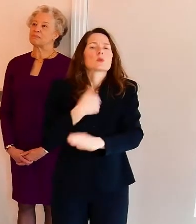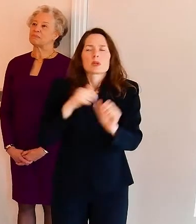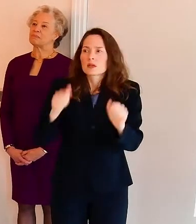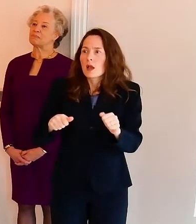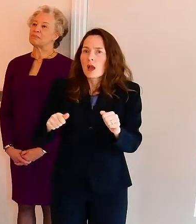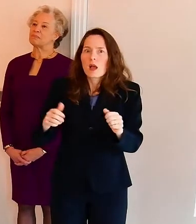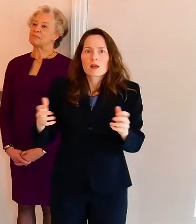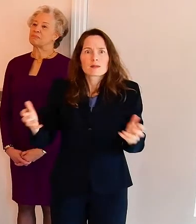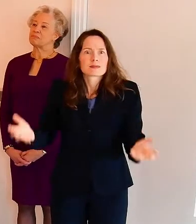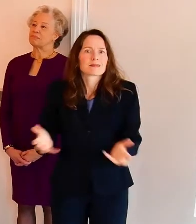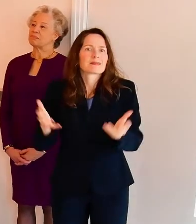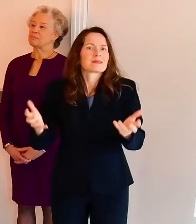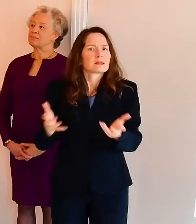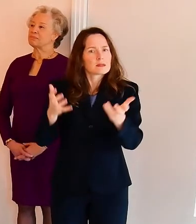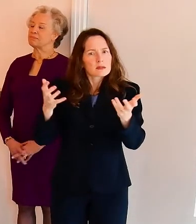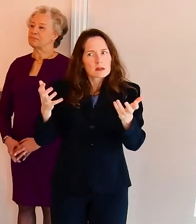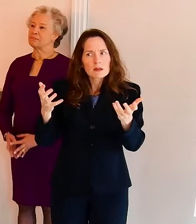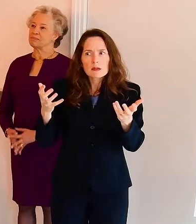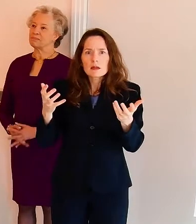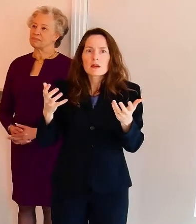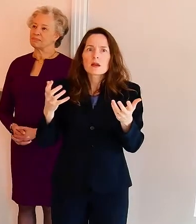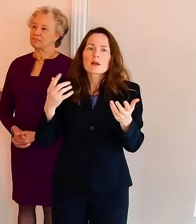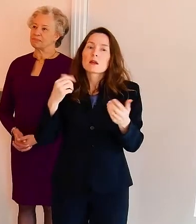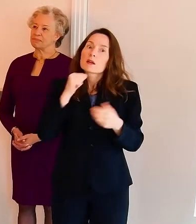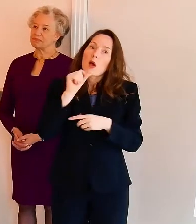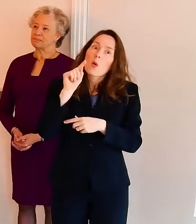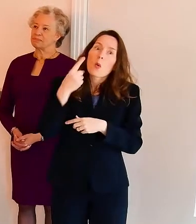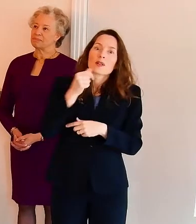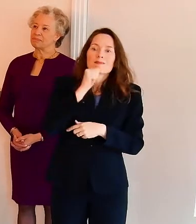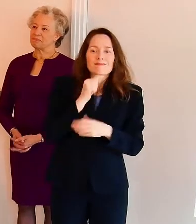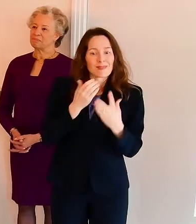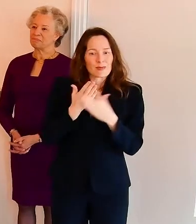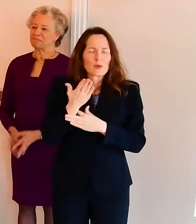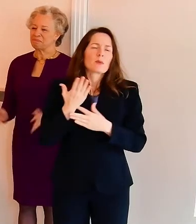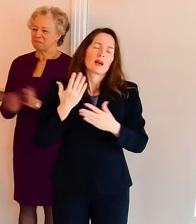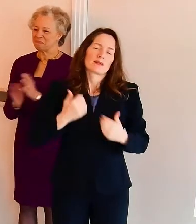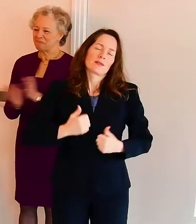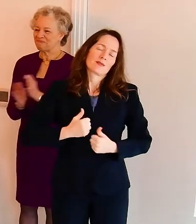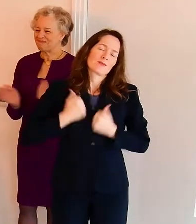not just to survive, but to thrive. Thank you.